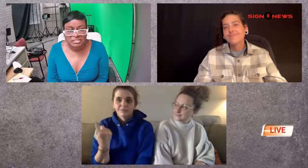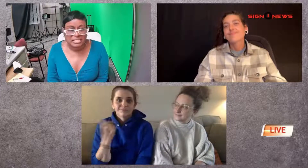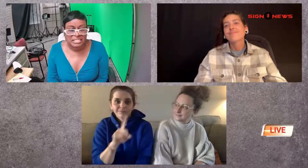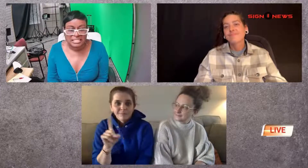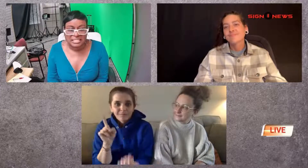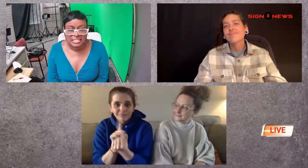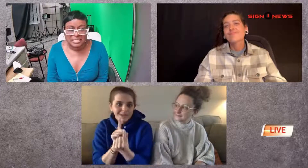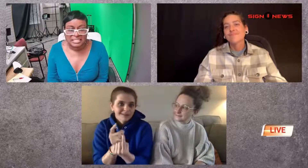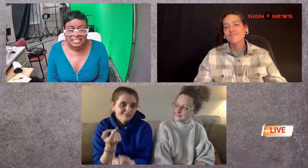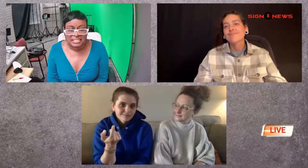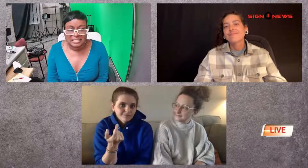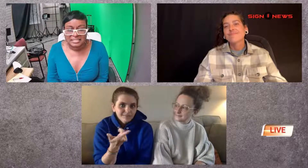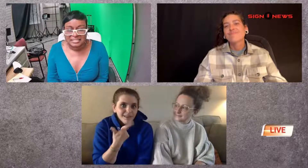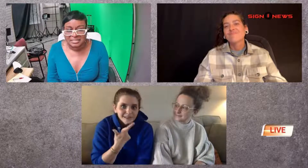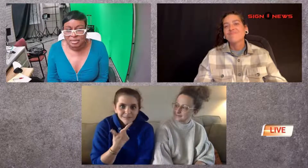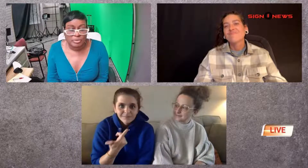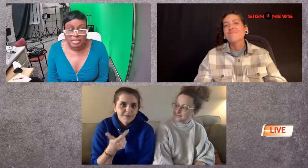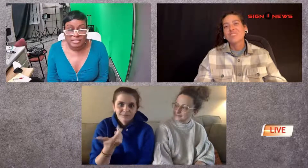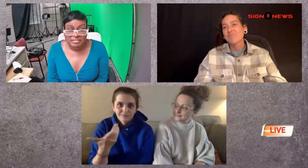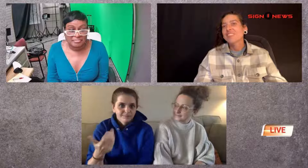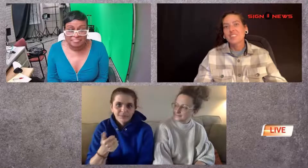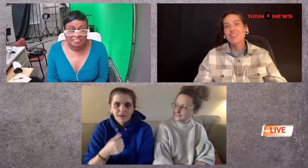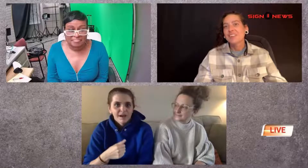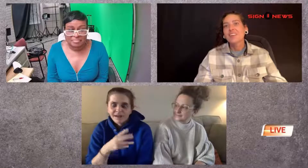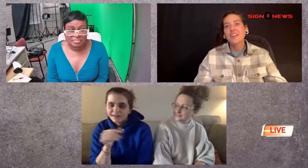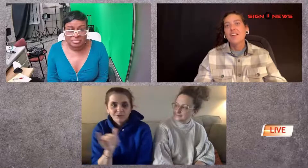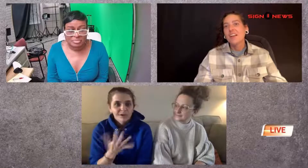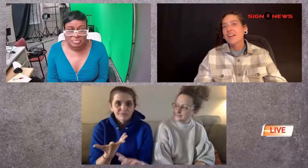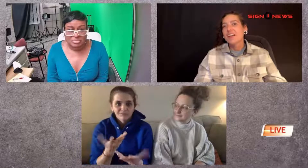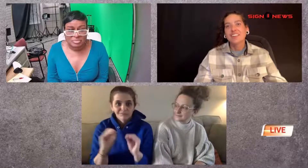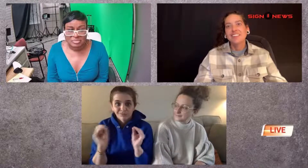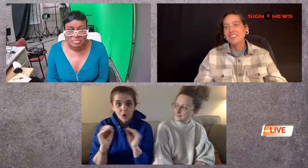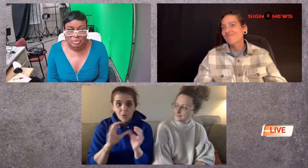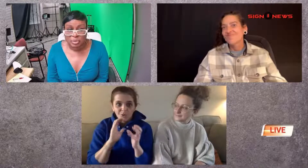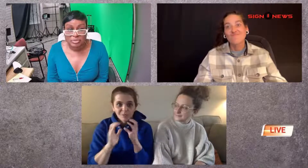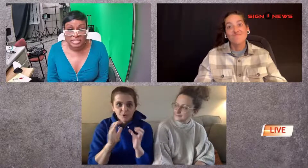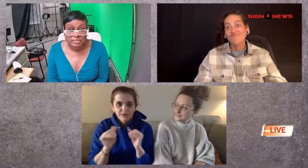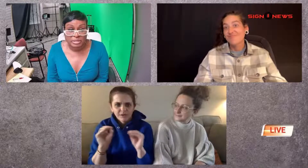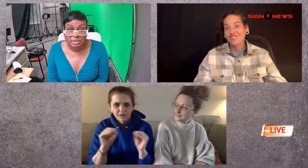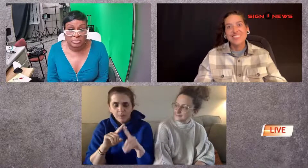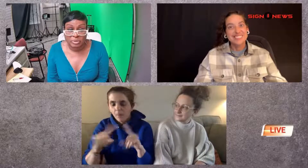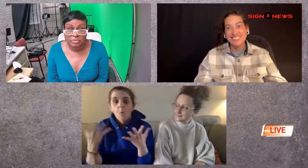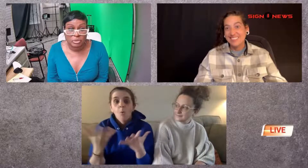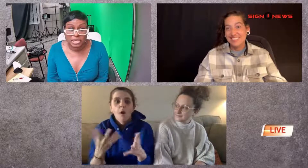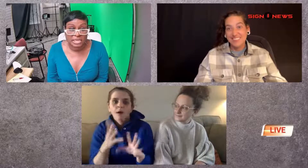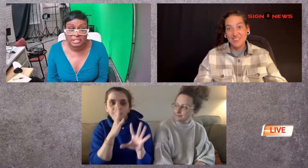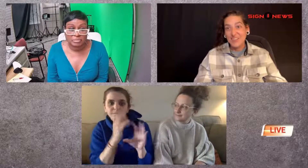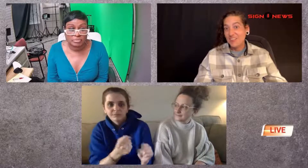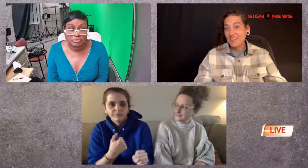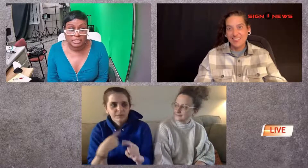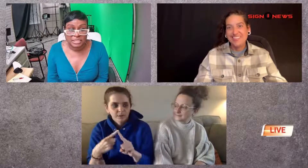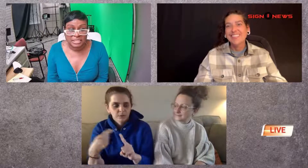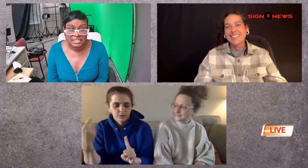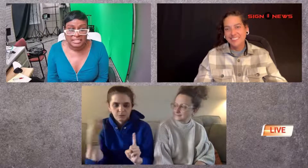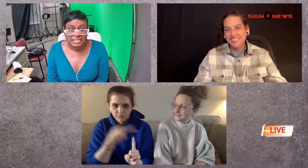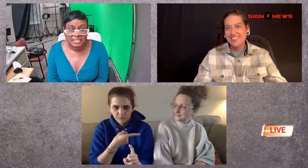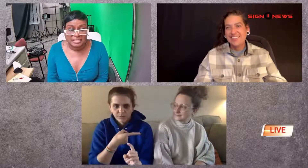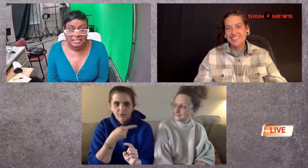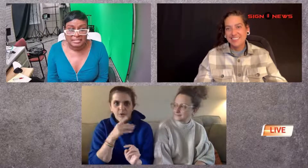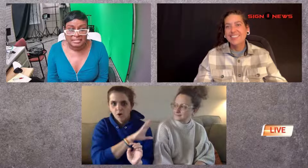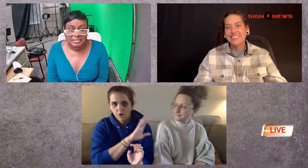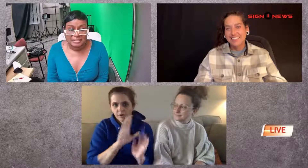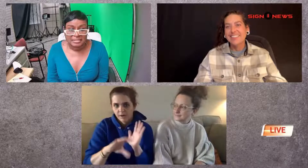person. We meet. We're both lesbian, no communication.